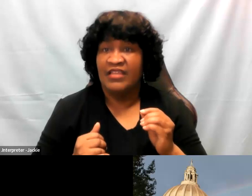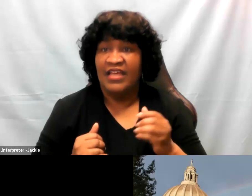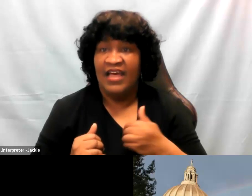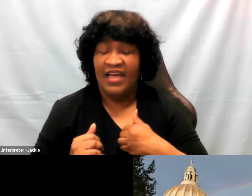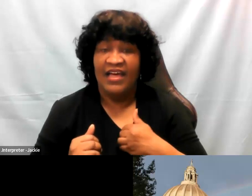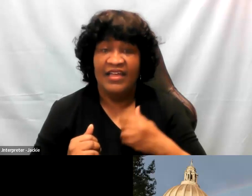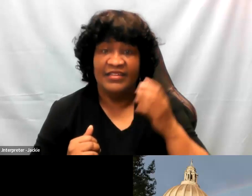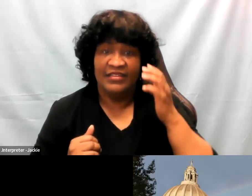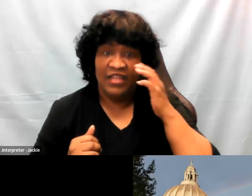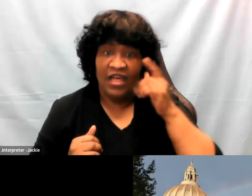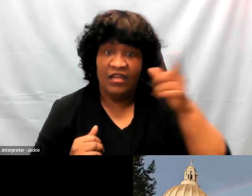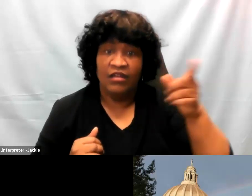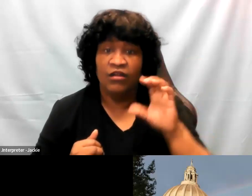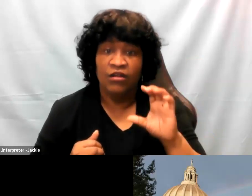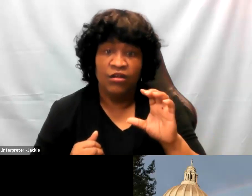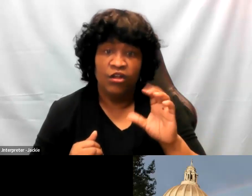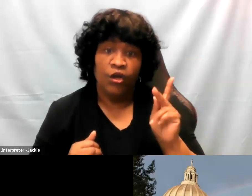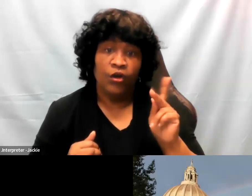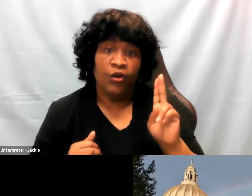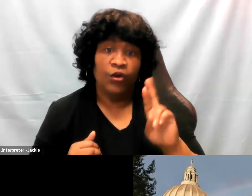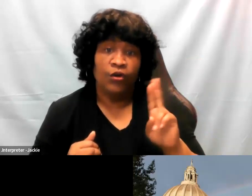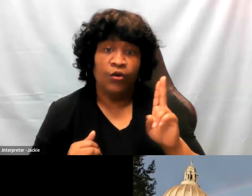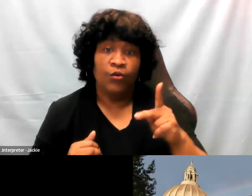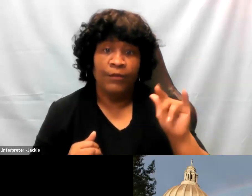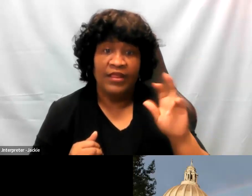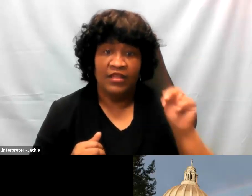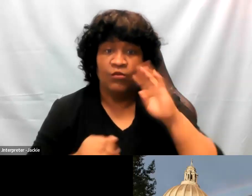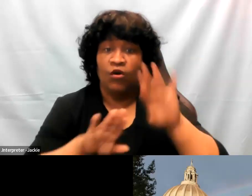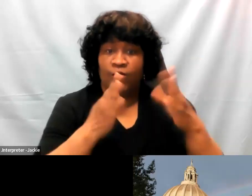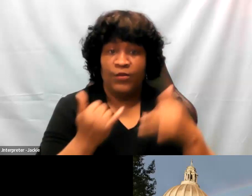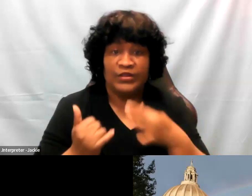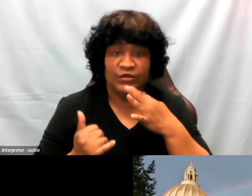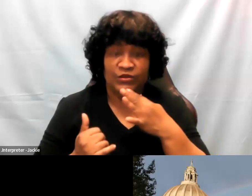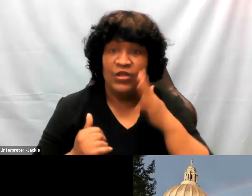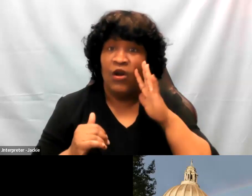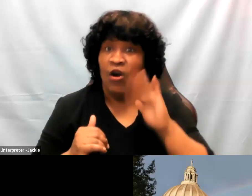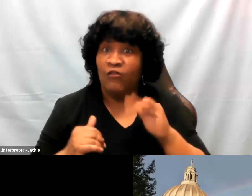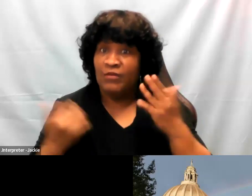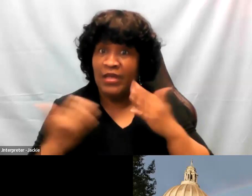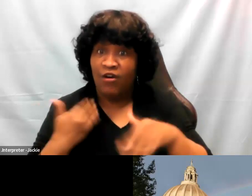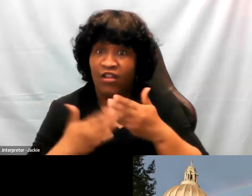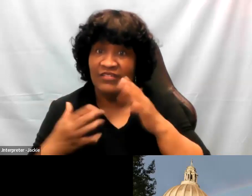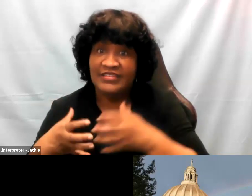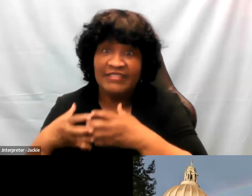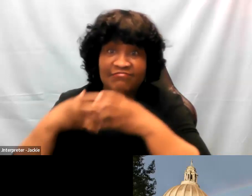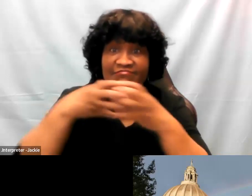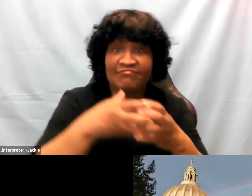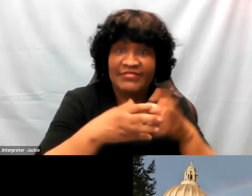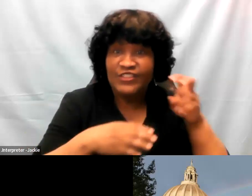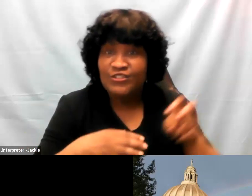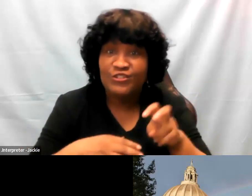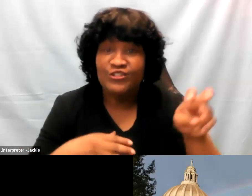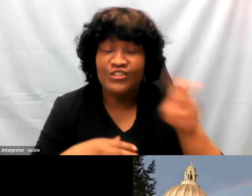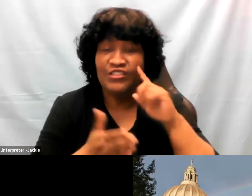Kirkland is going to be opening one soon enough. And I had asked if maybe we can all go for a little tour to go check it